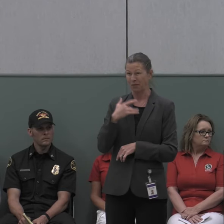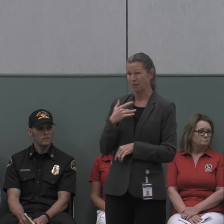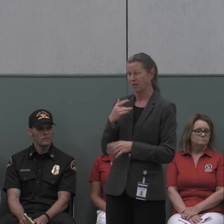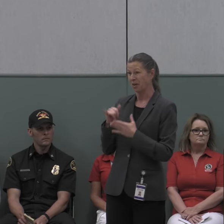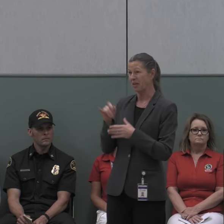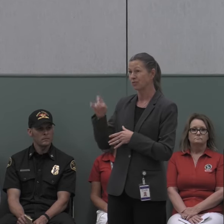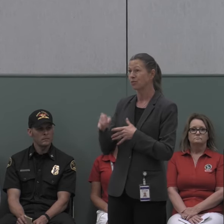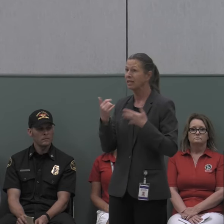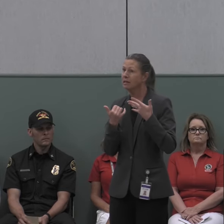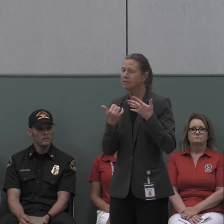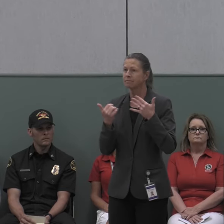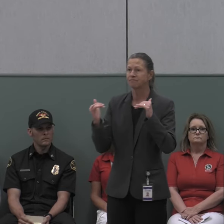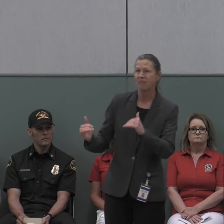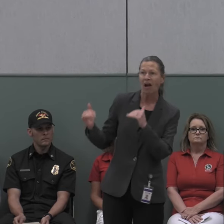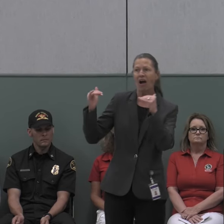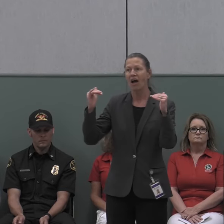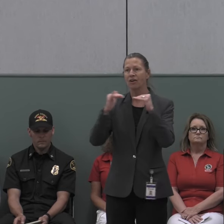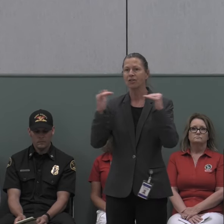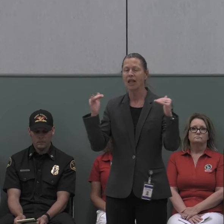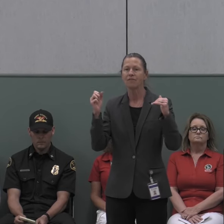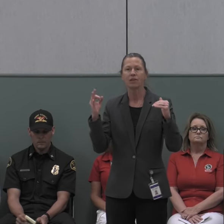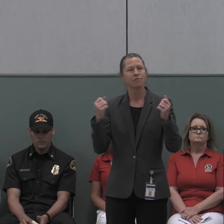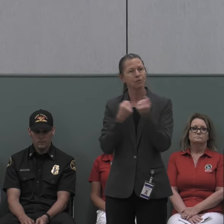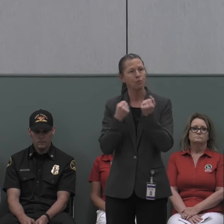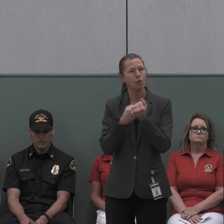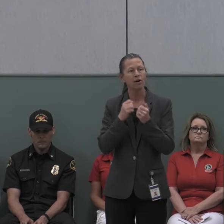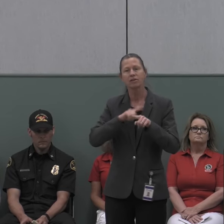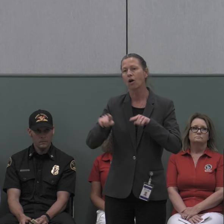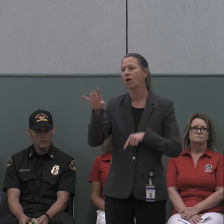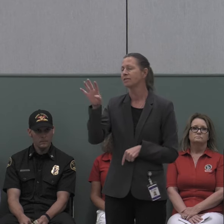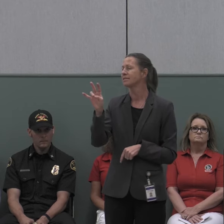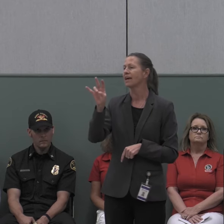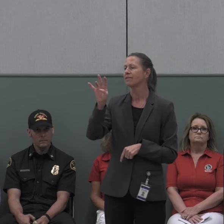higher level of support, please call the